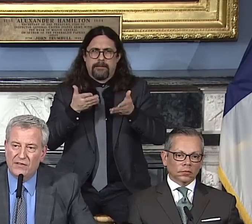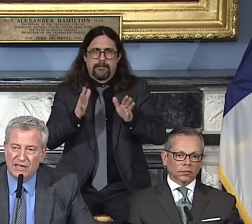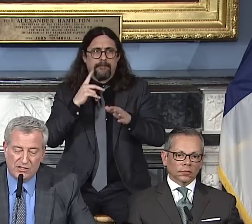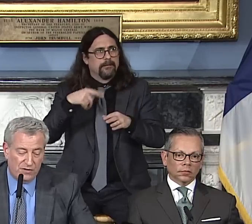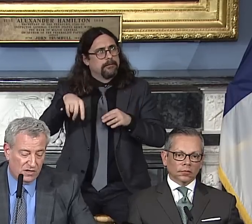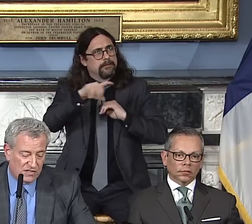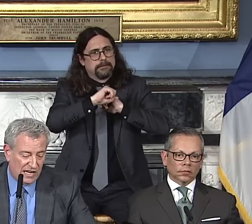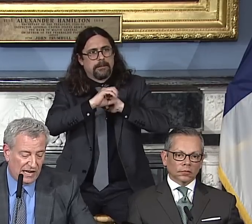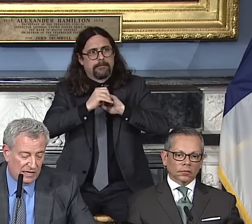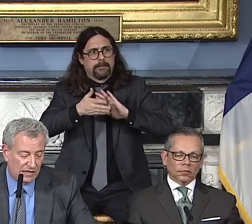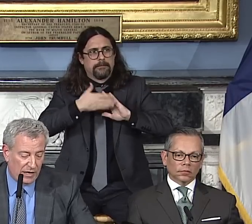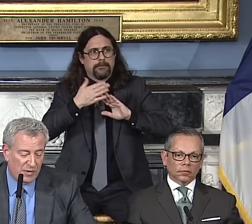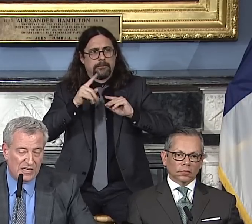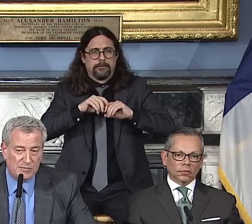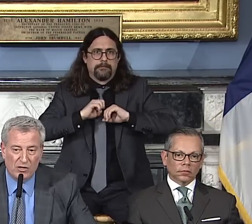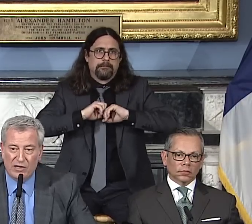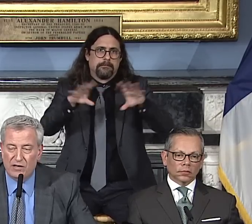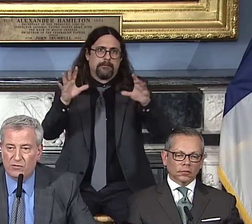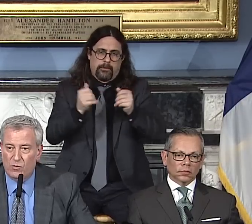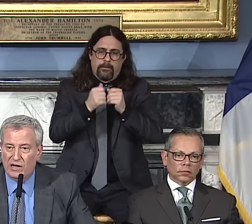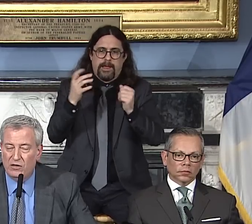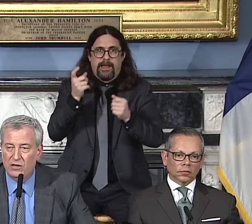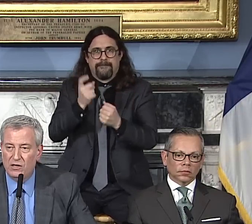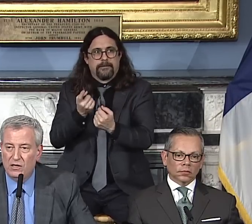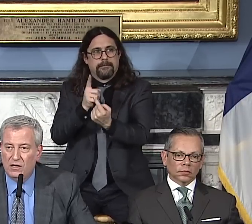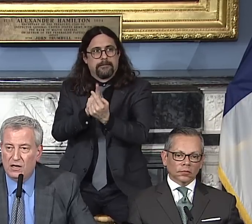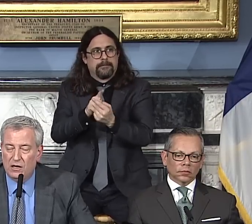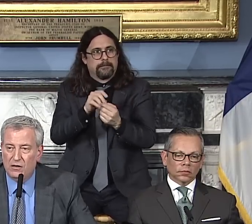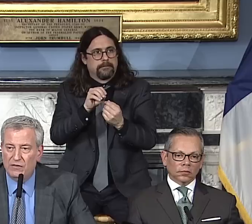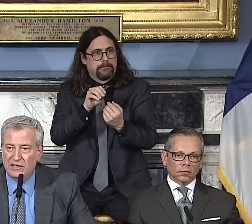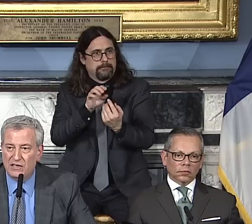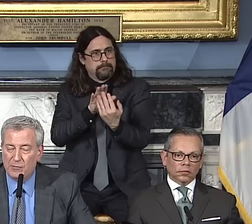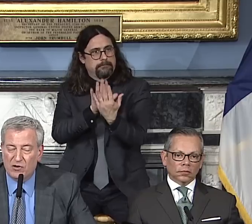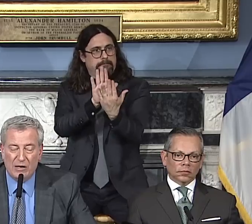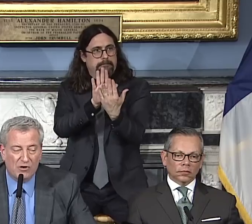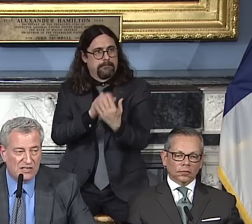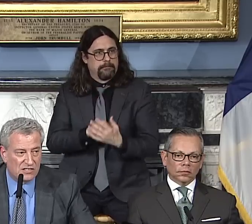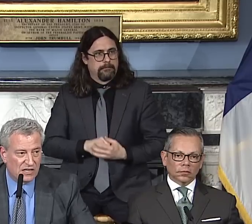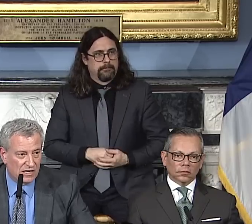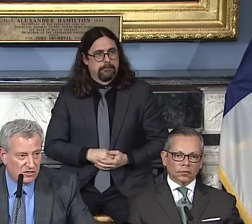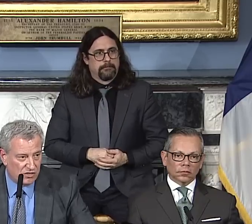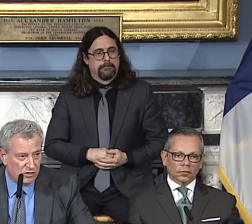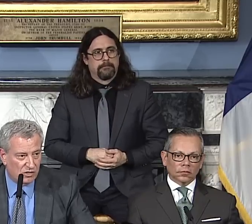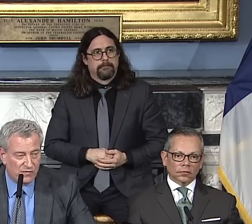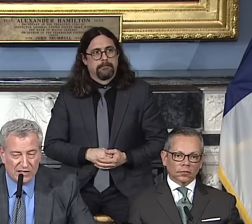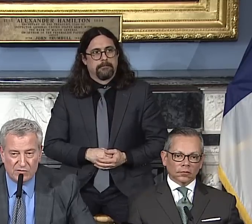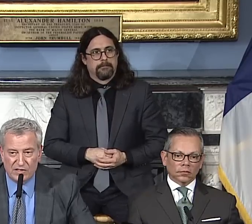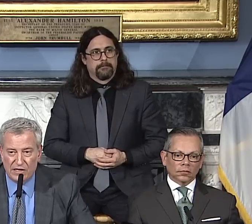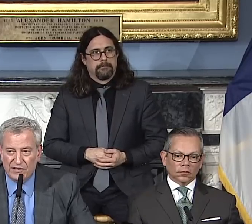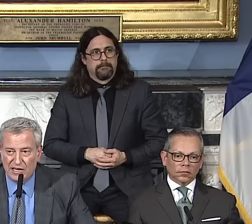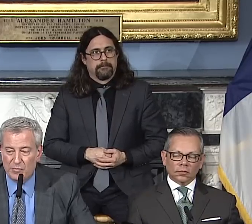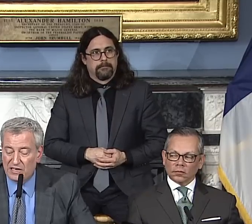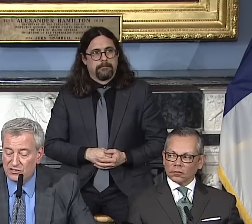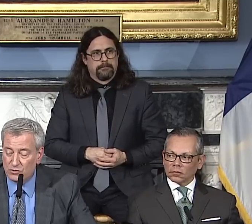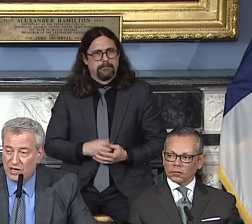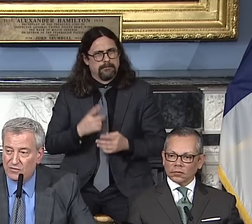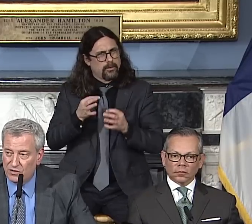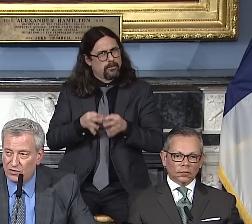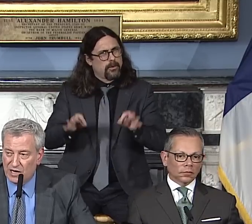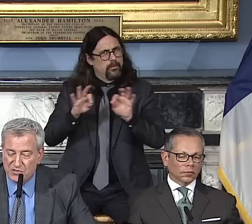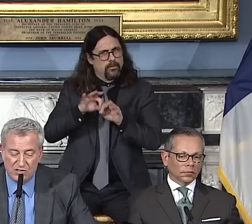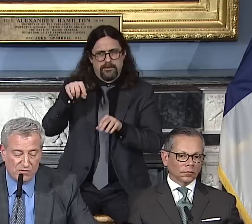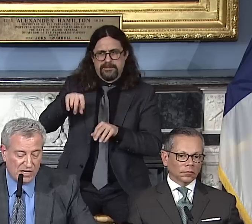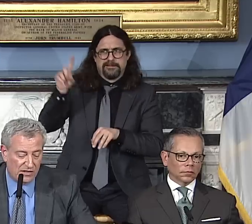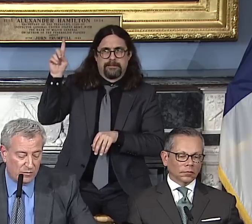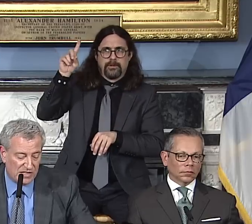So I think it's fair to say, and a campaign that's been going on for a while, that the democratic process can continue here effectively, and the campaigns do have